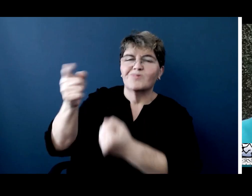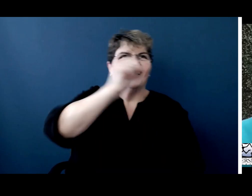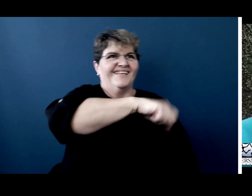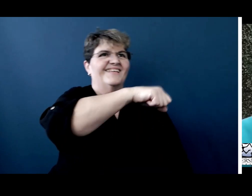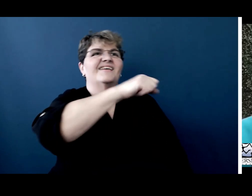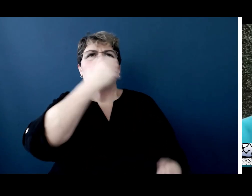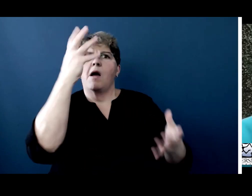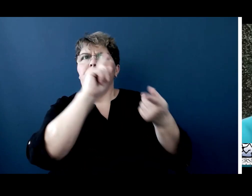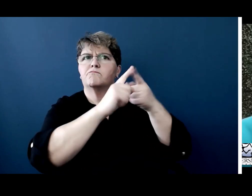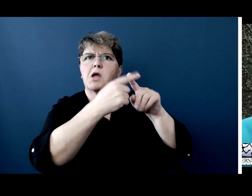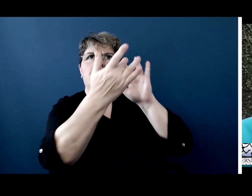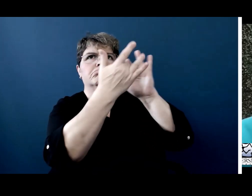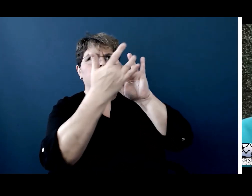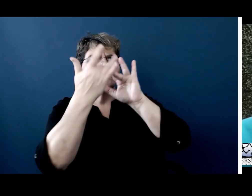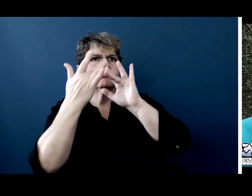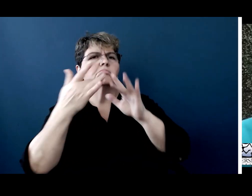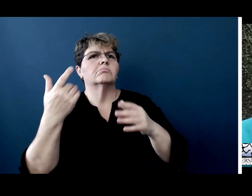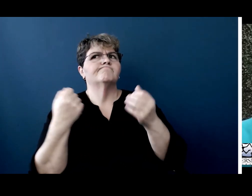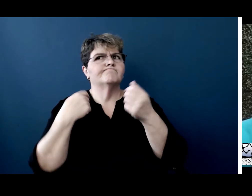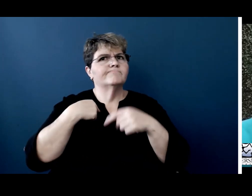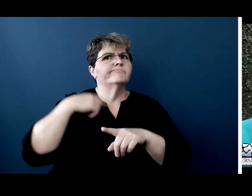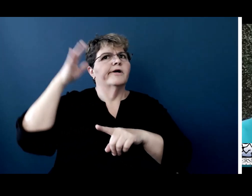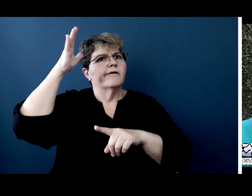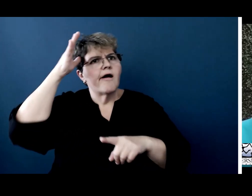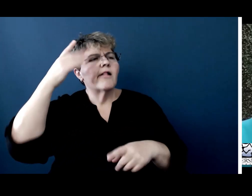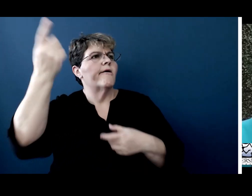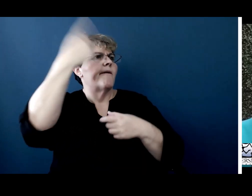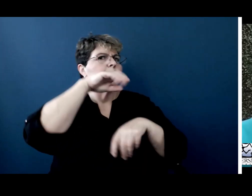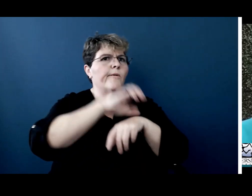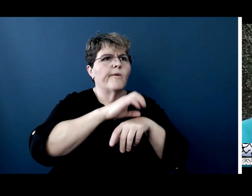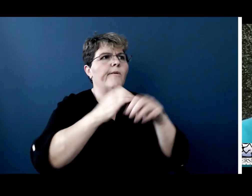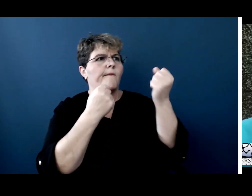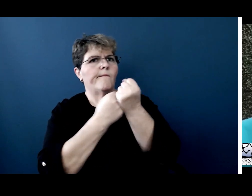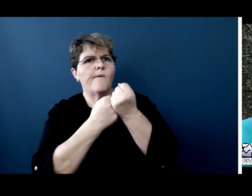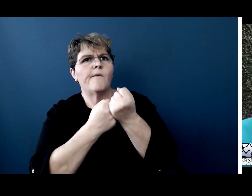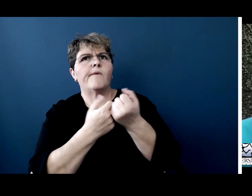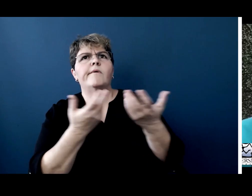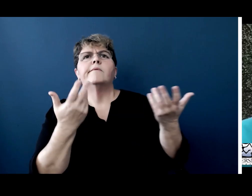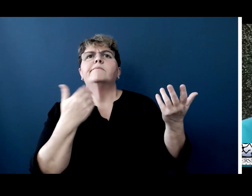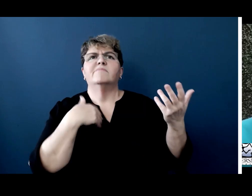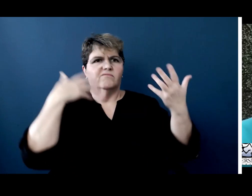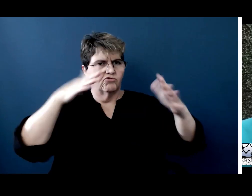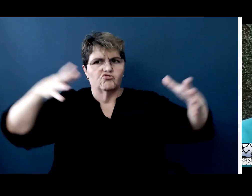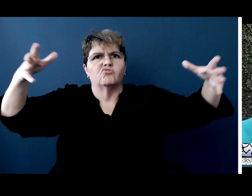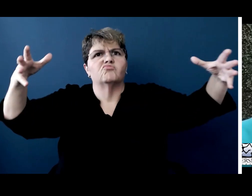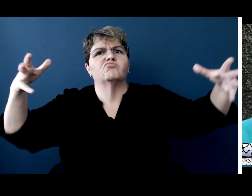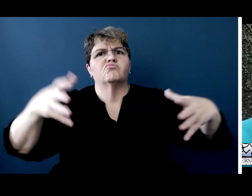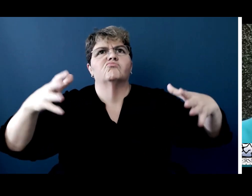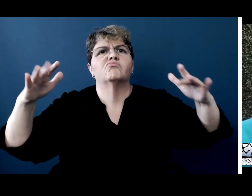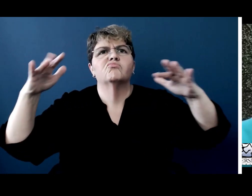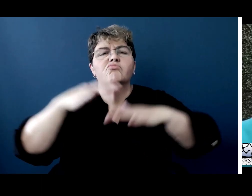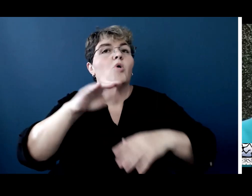people that Yeah, reached out? yep. Yeah. And all my mom's friends Yeah. reached out for us. They came to